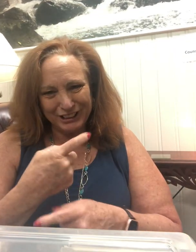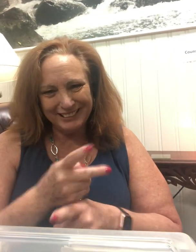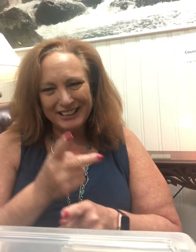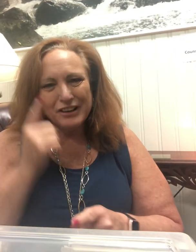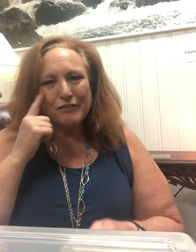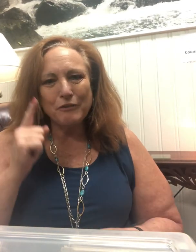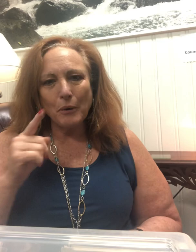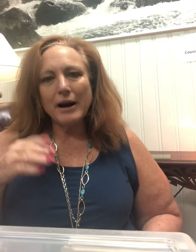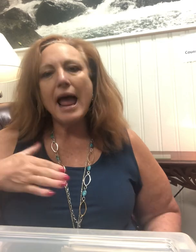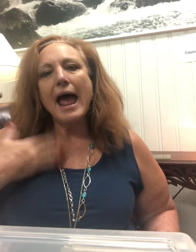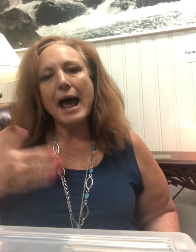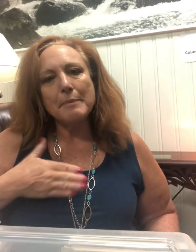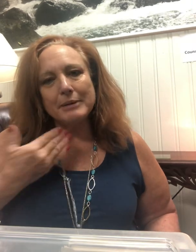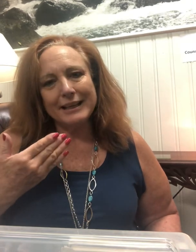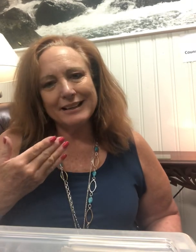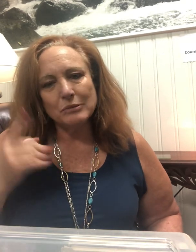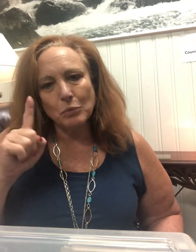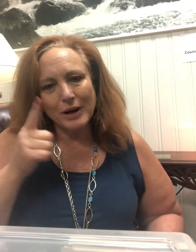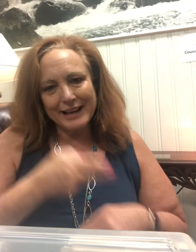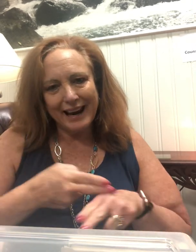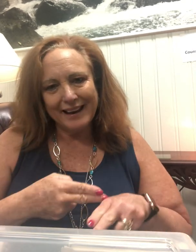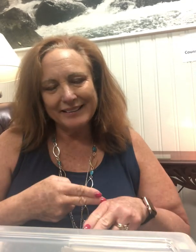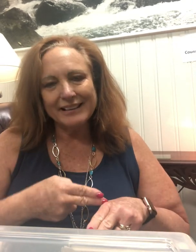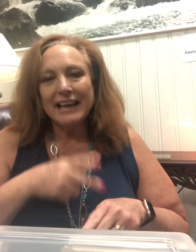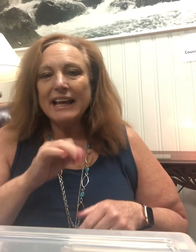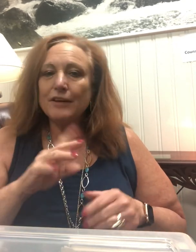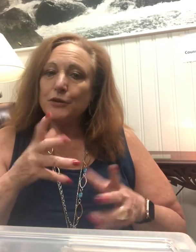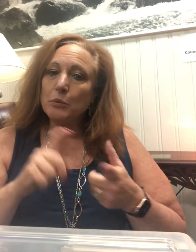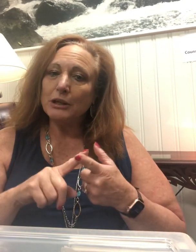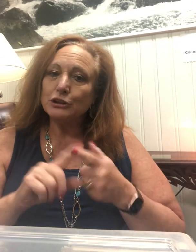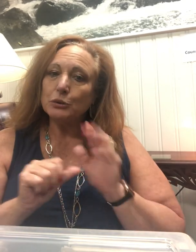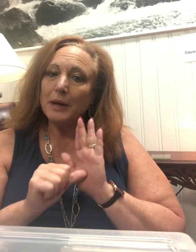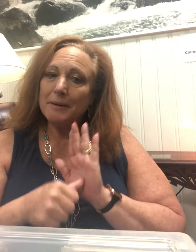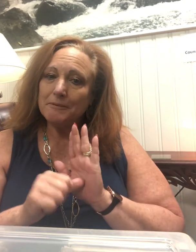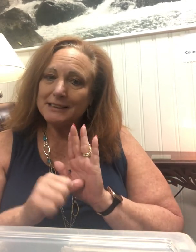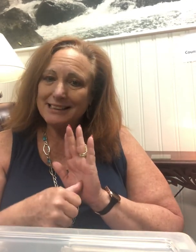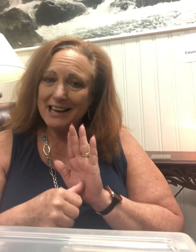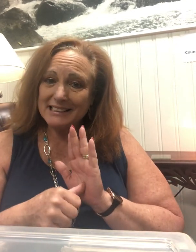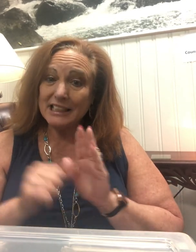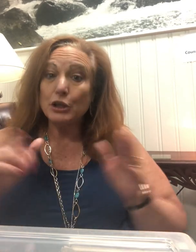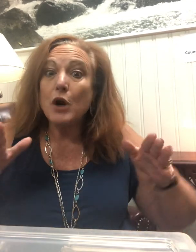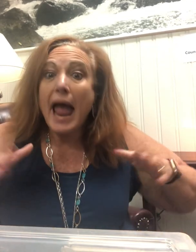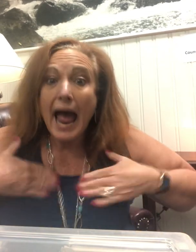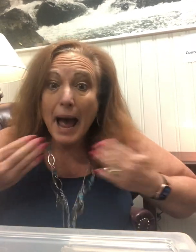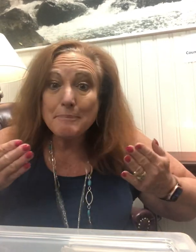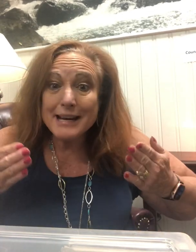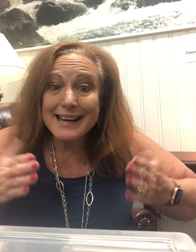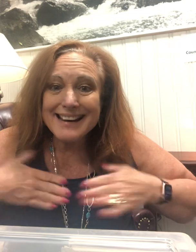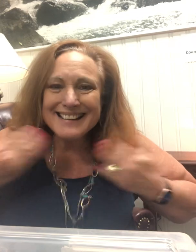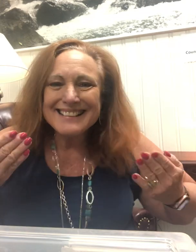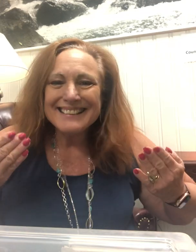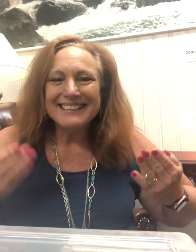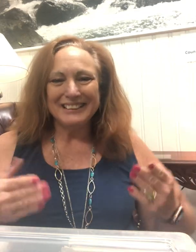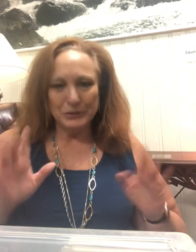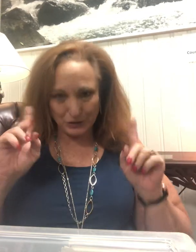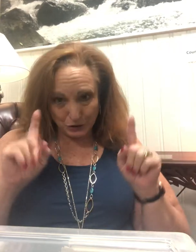production for happy, one hand. If you want to emphasize that you're happy, you can use